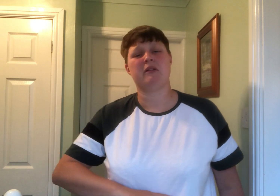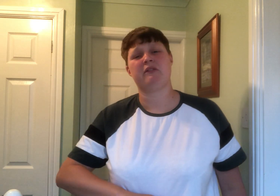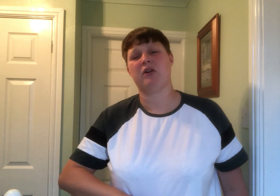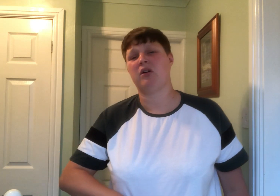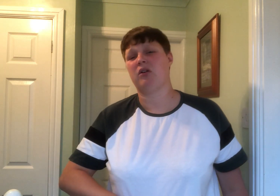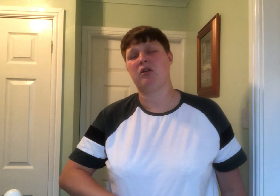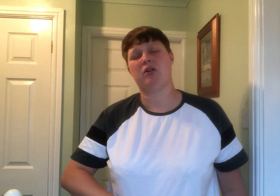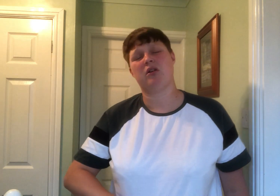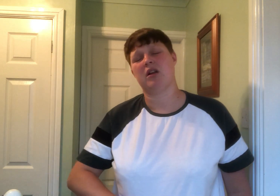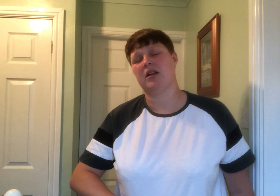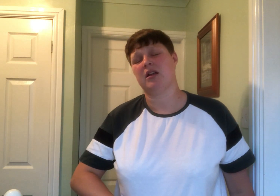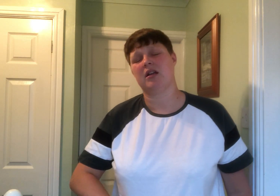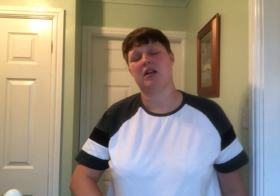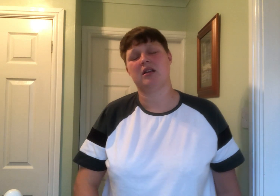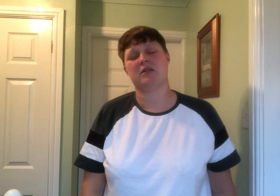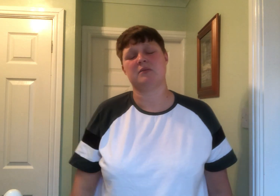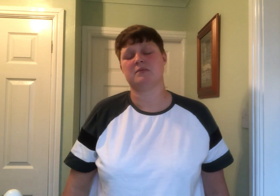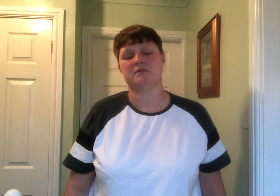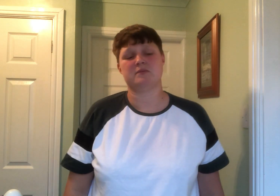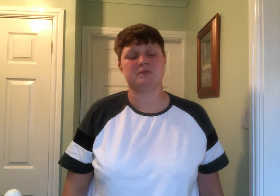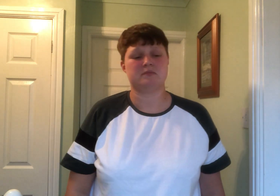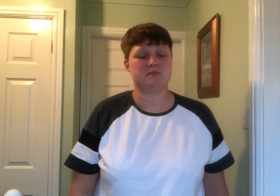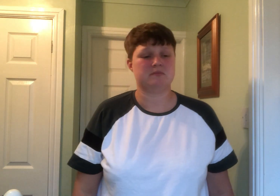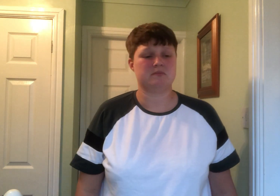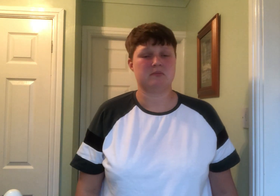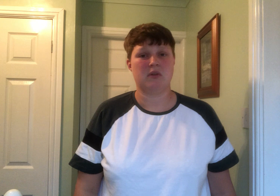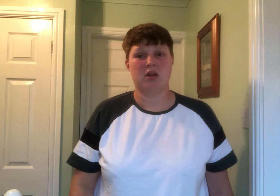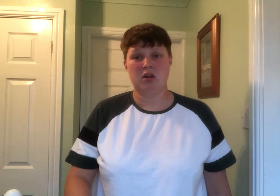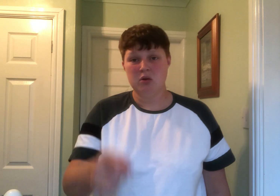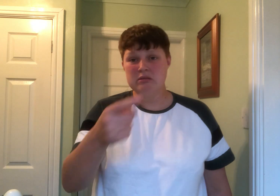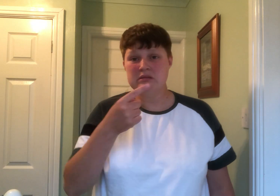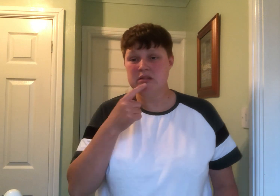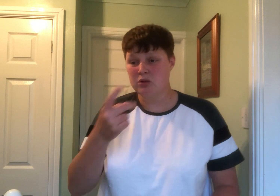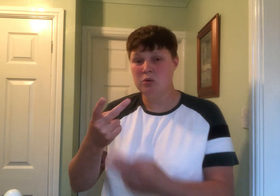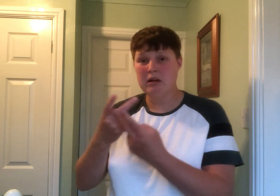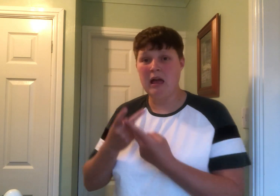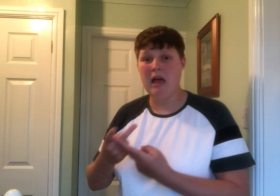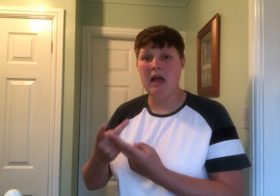falling You said you care